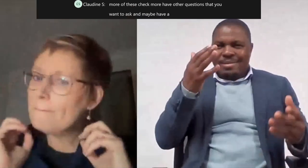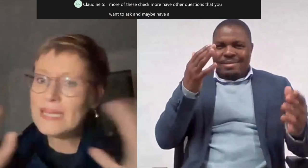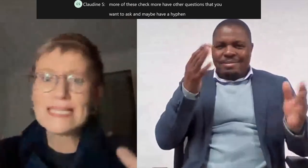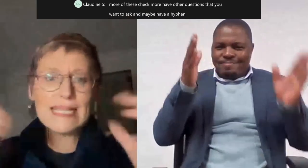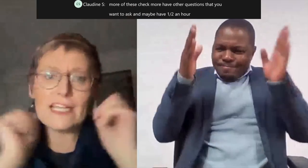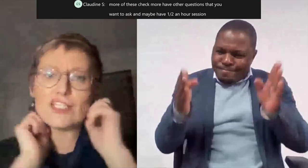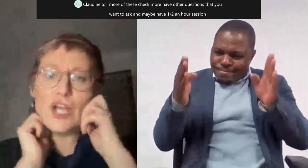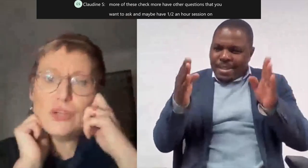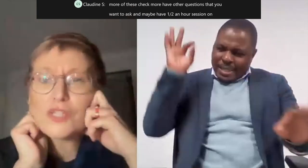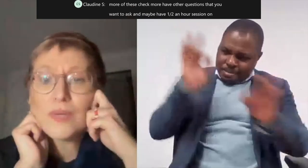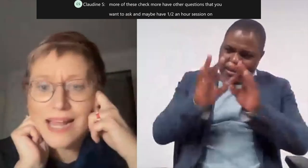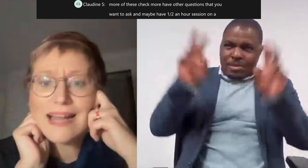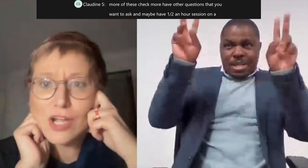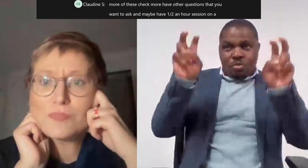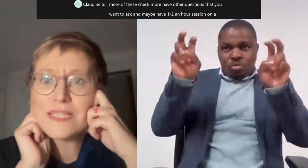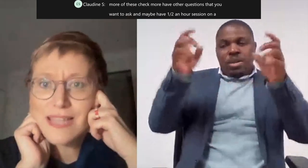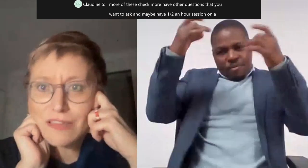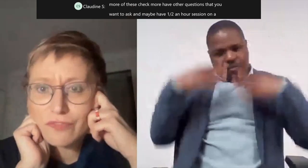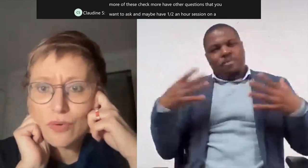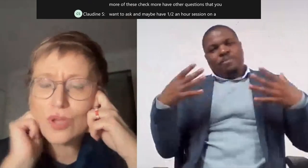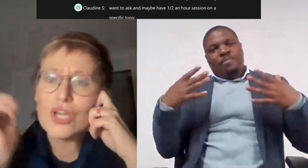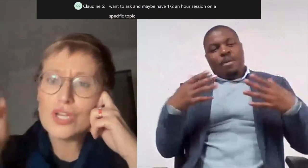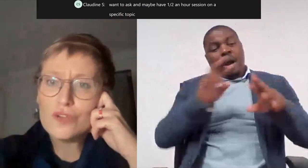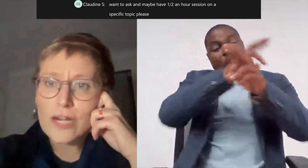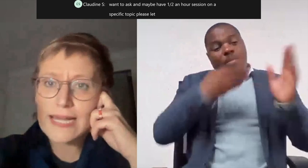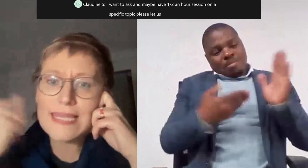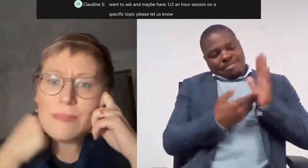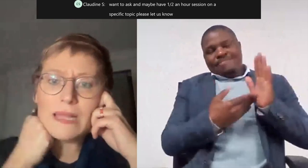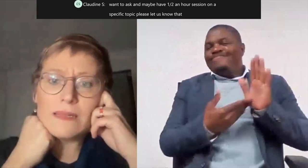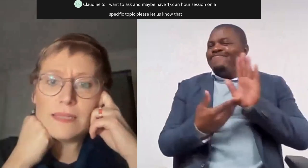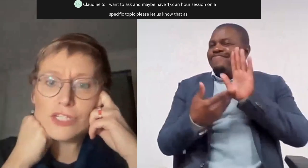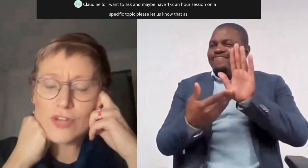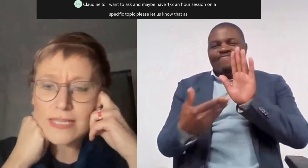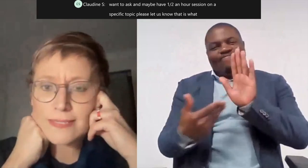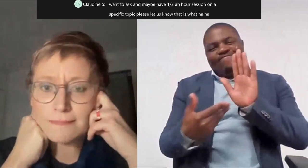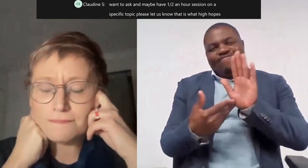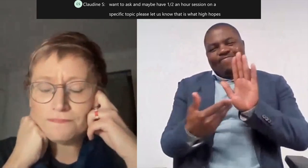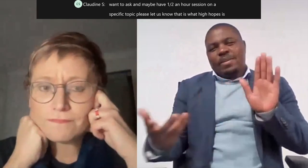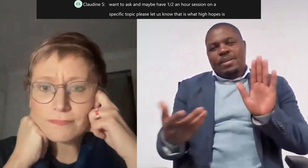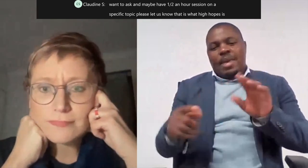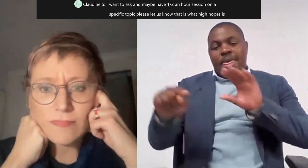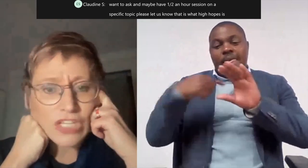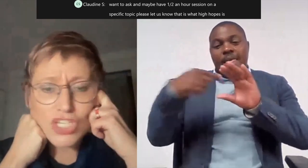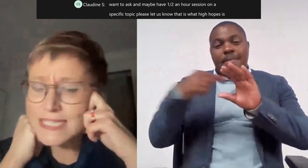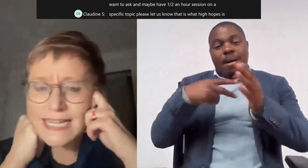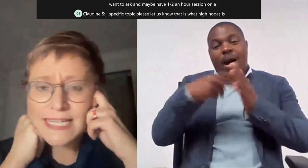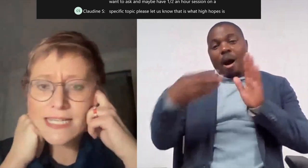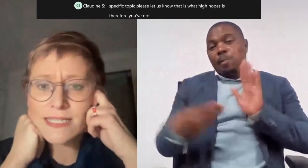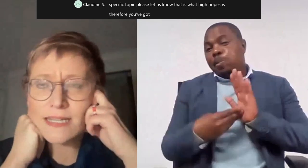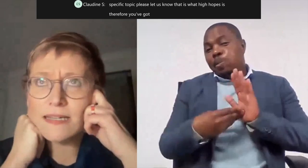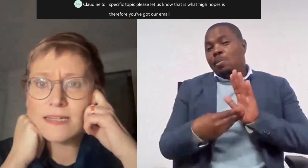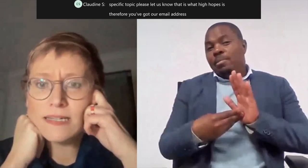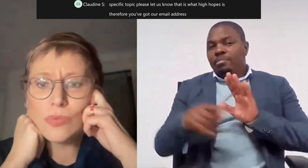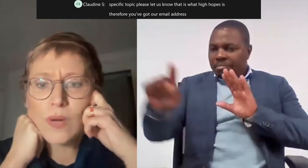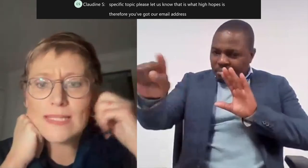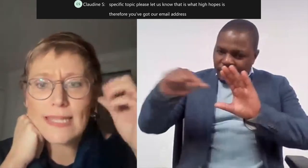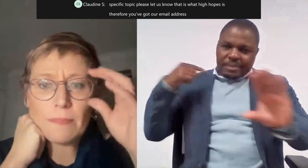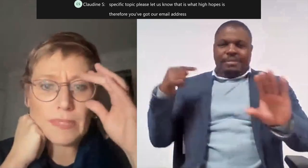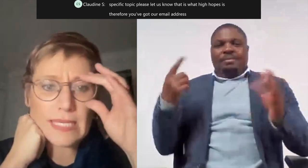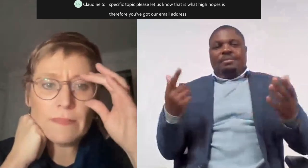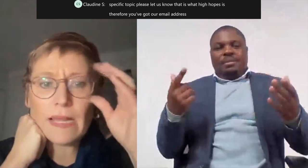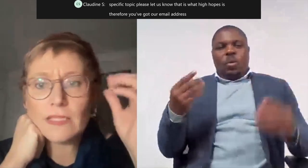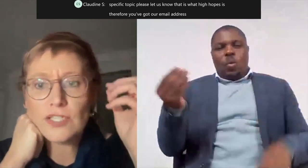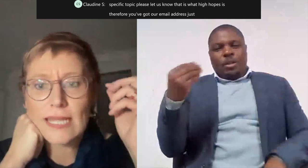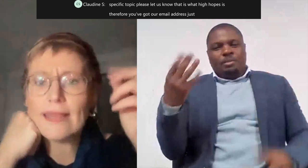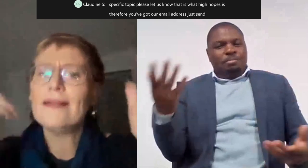topic, please let us know. That is what High Hopes is there for. You've got our email address. Just send us a little